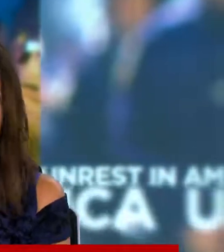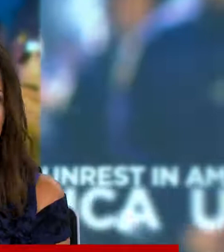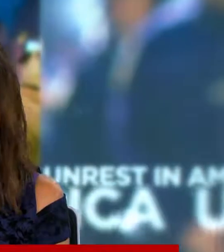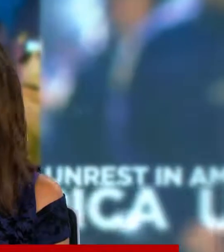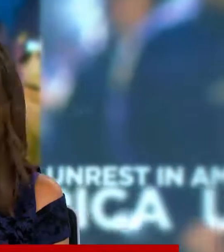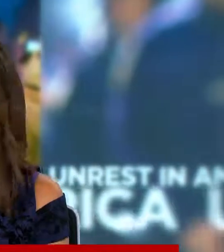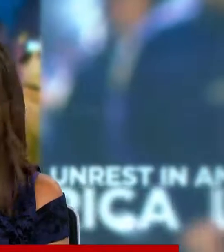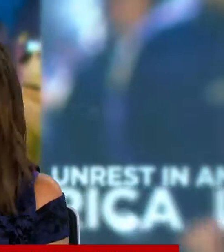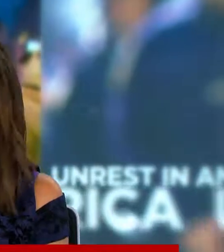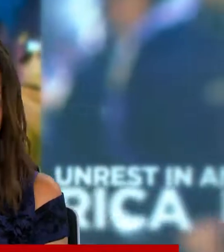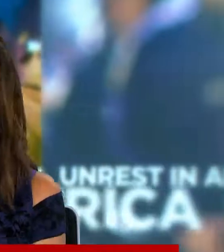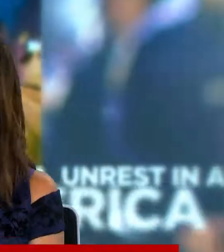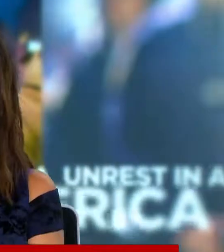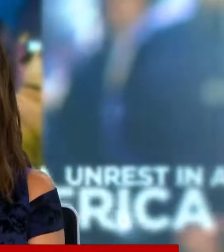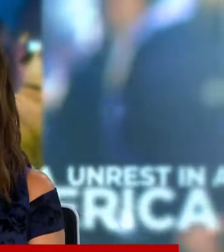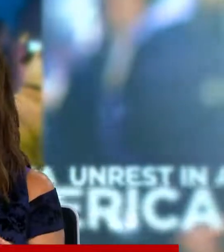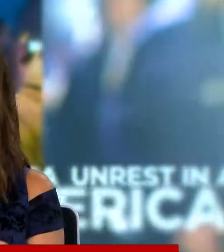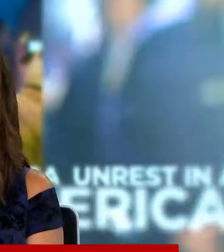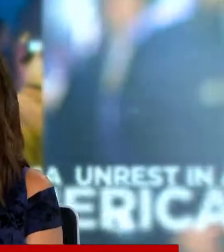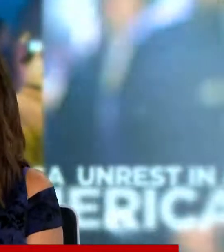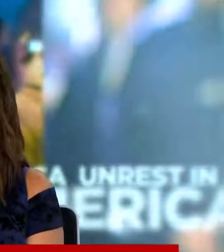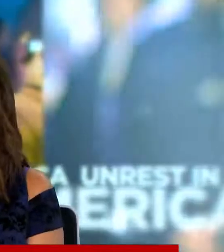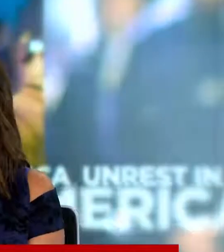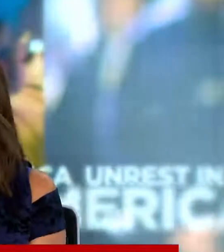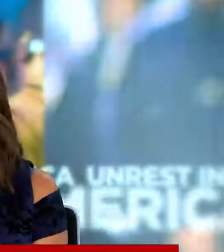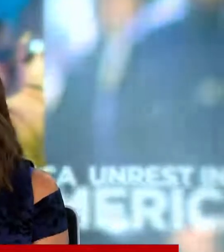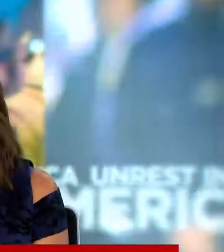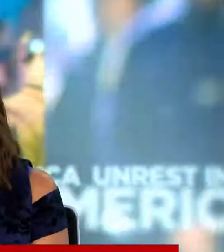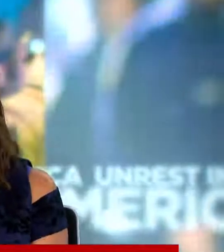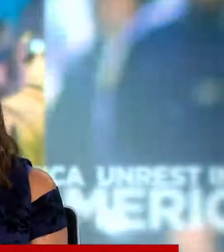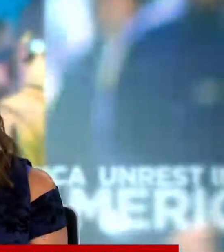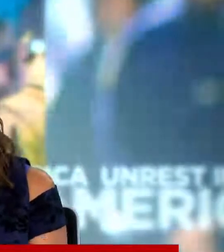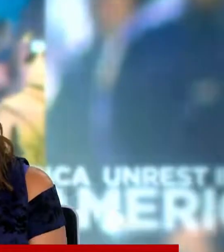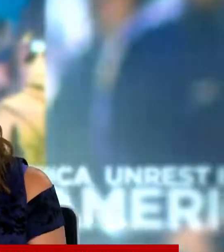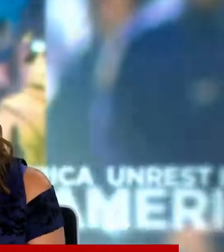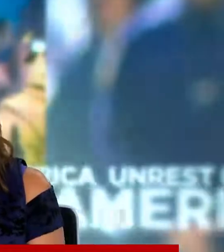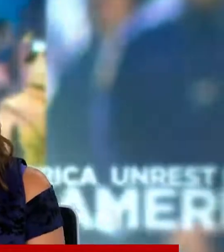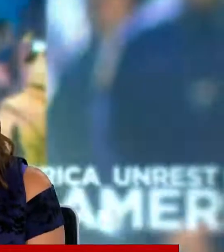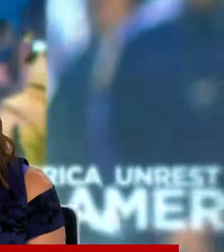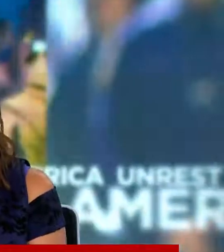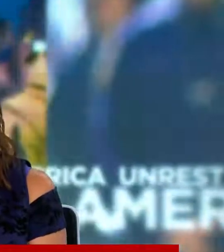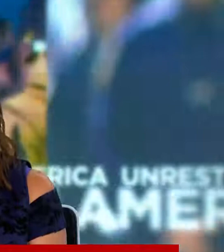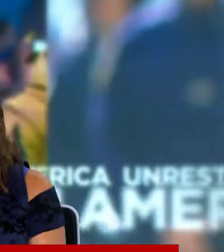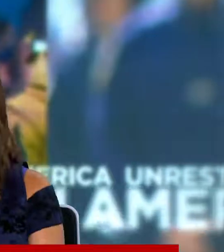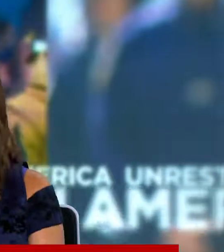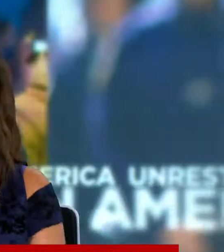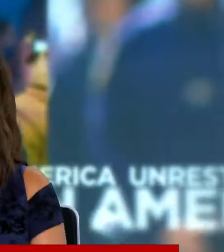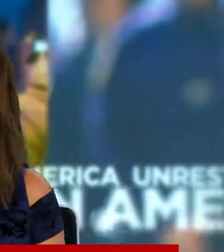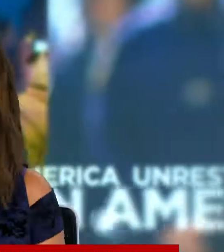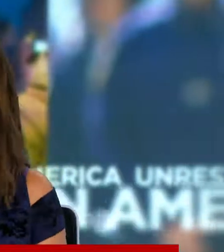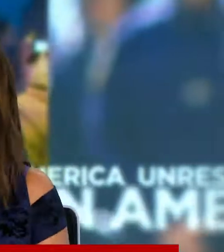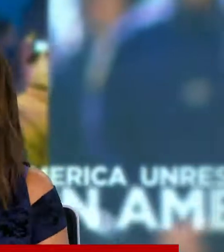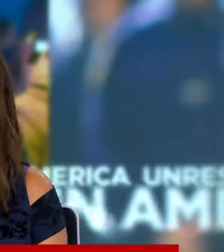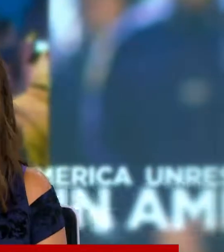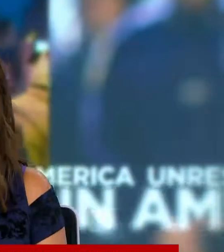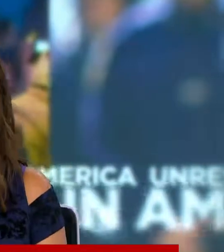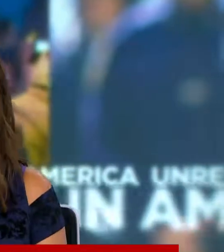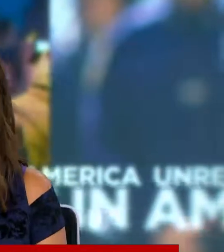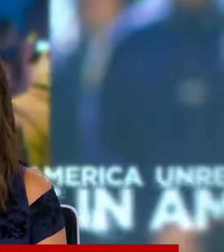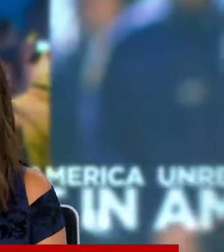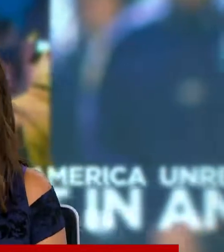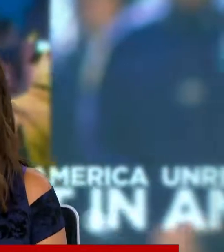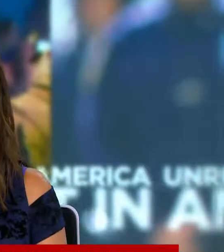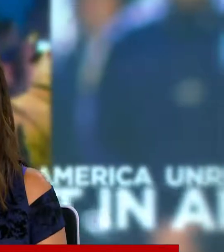banned chokeholds already in Tennessee, but we heard from THP specifically that there was some language that was missing in some